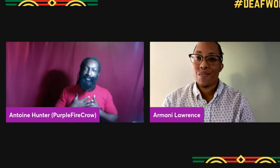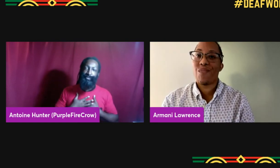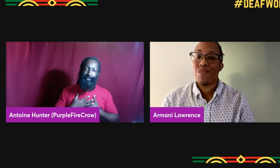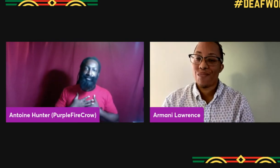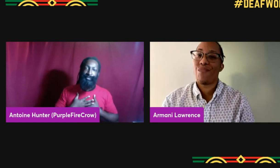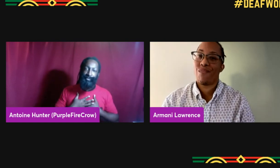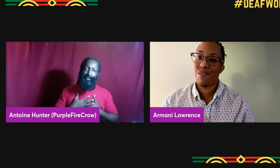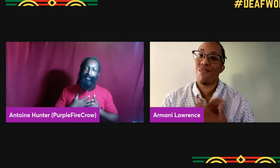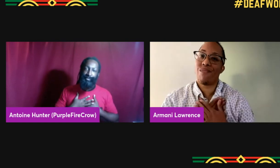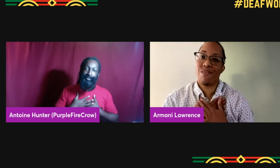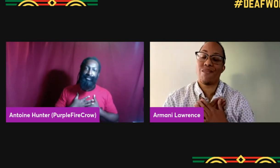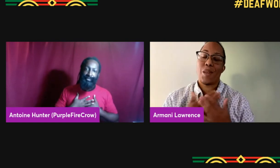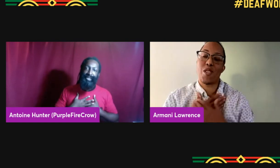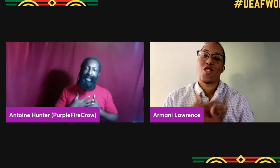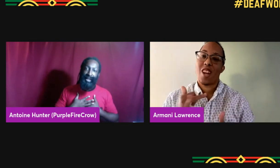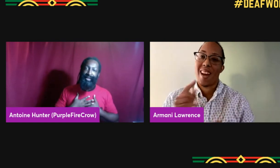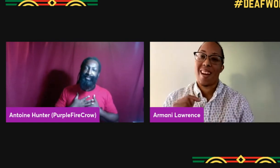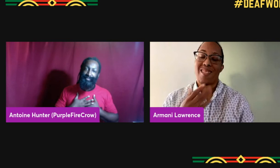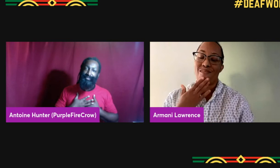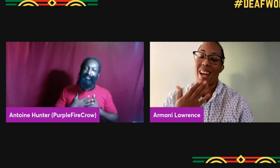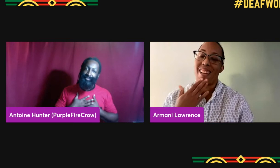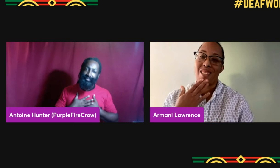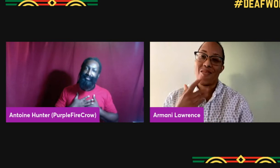Thank you for allowing me in your space.